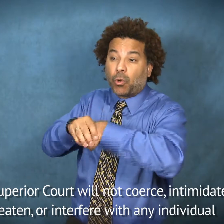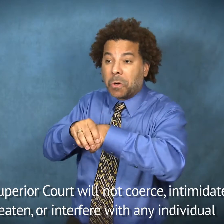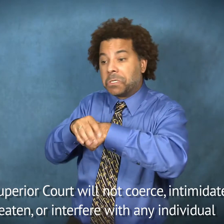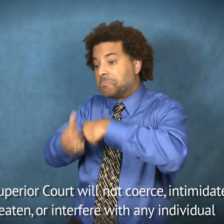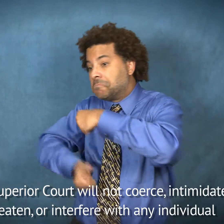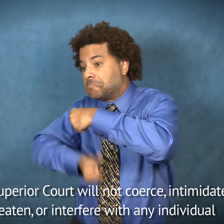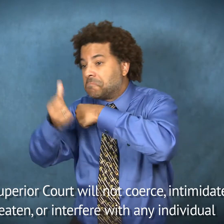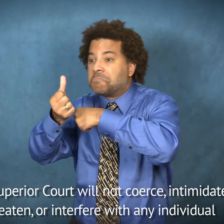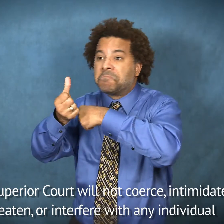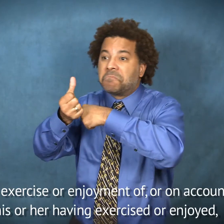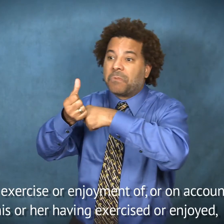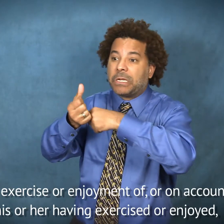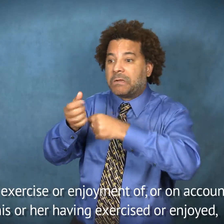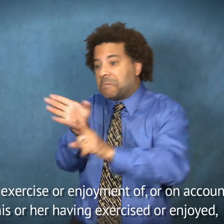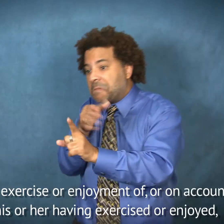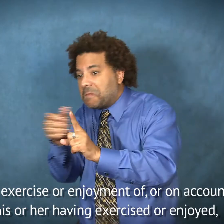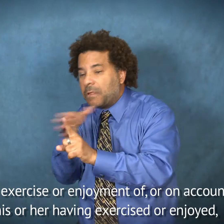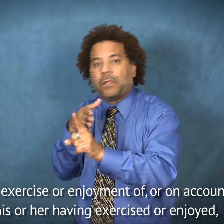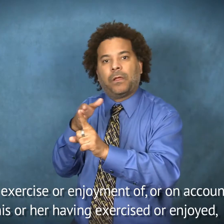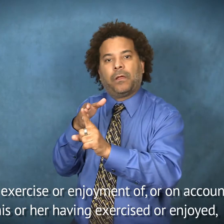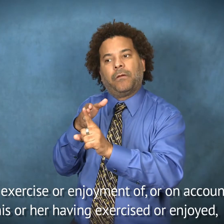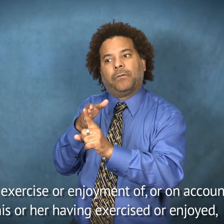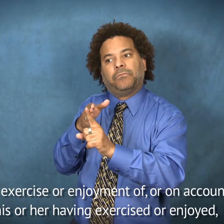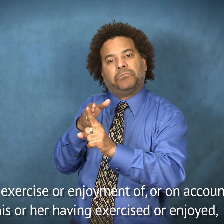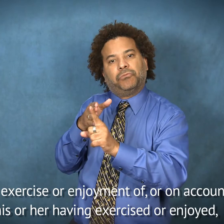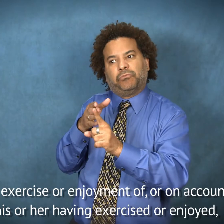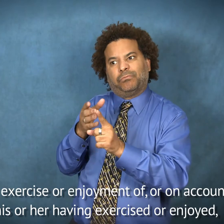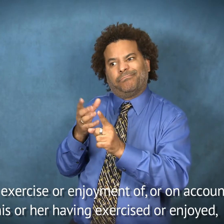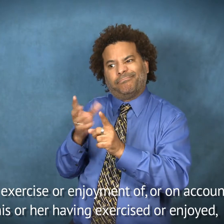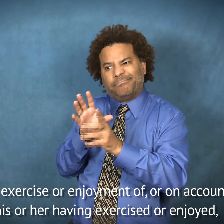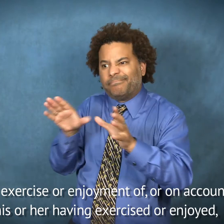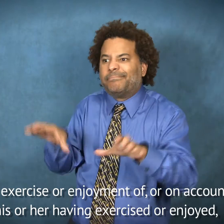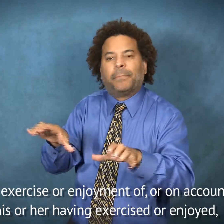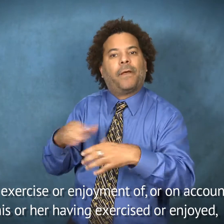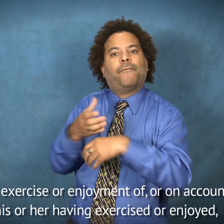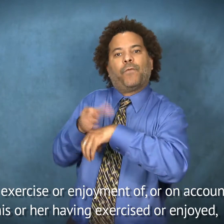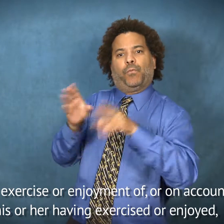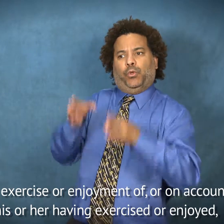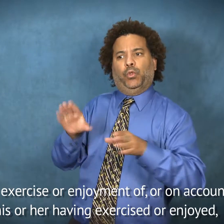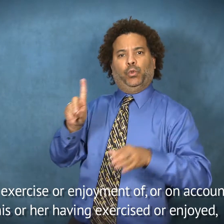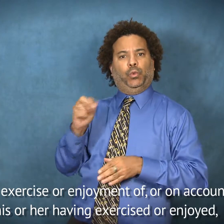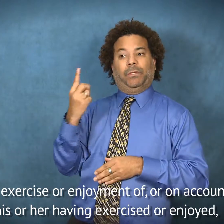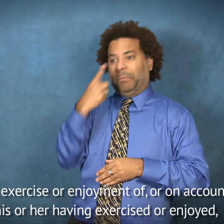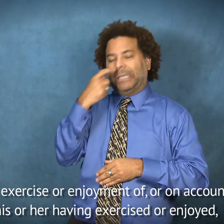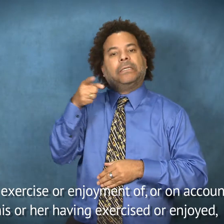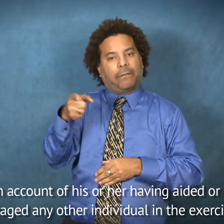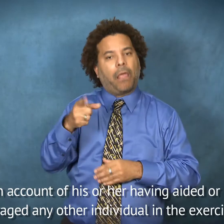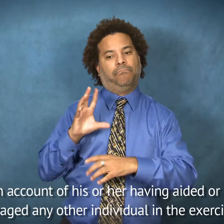intimidate, threaten, or interfere with any individual in the exercise or enjoyment of, or on account of his or her having exercised or